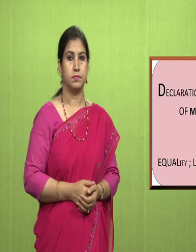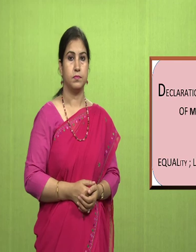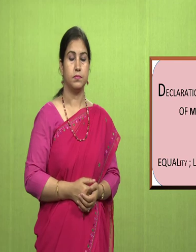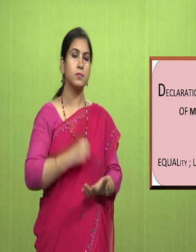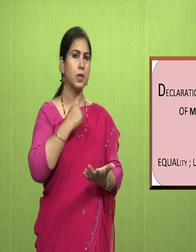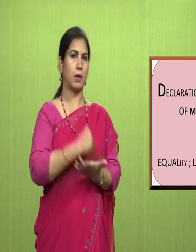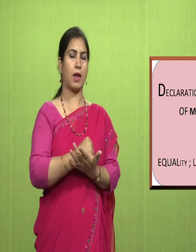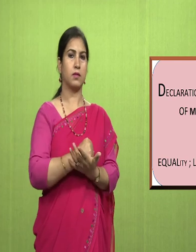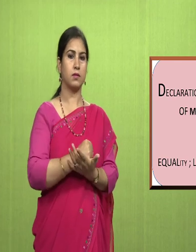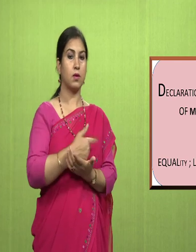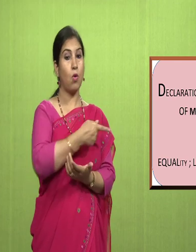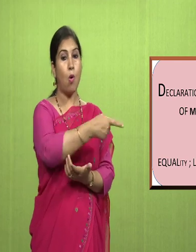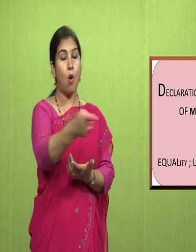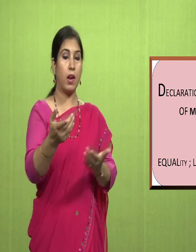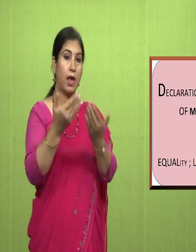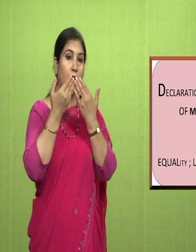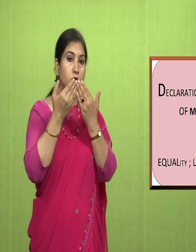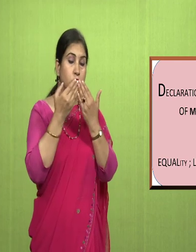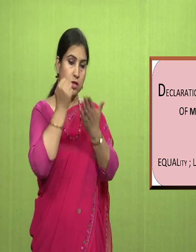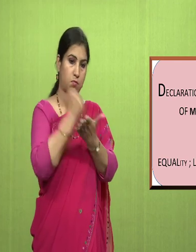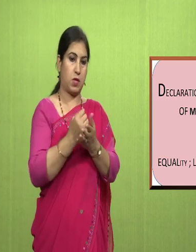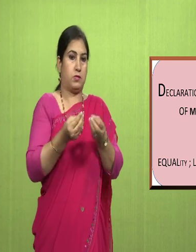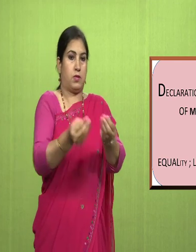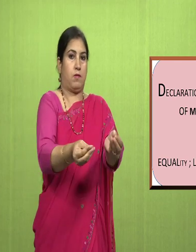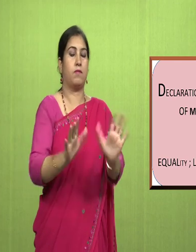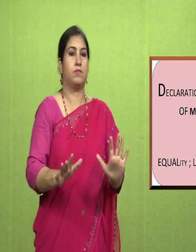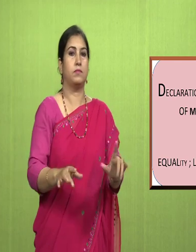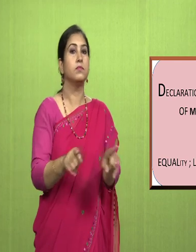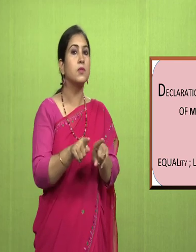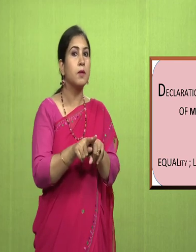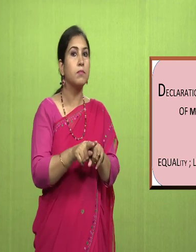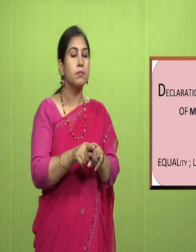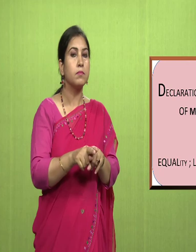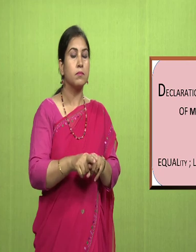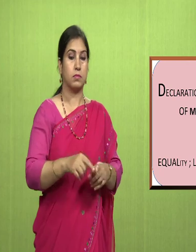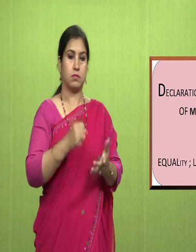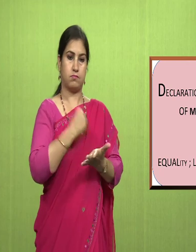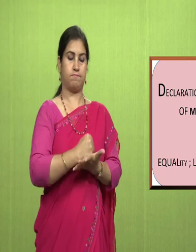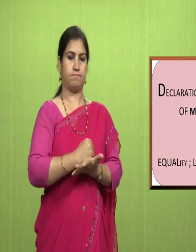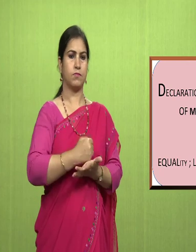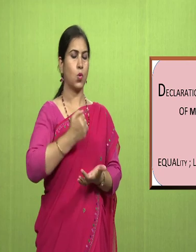right to get education and right to express one's opinion.